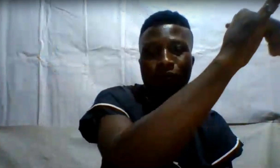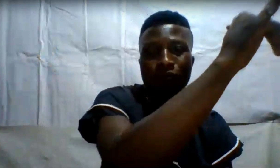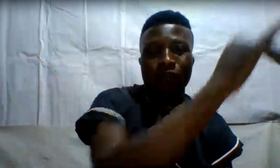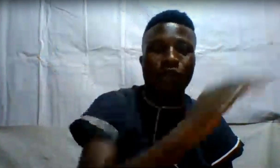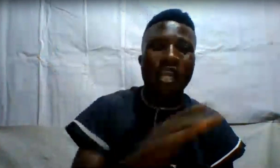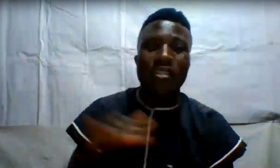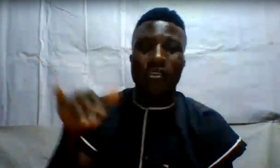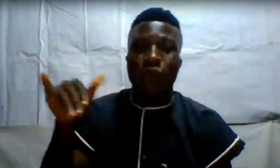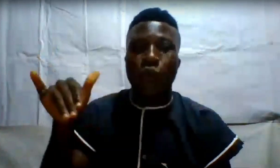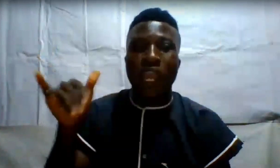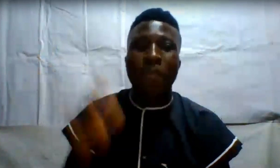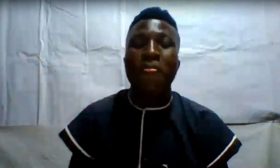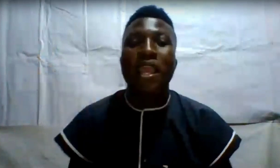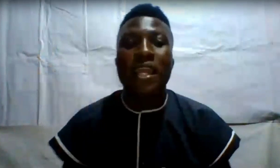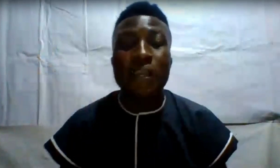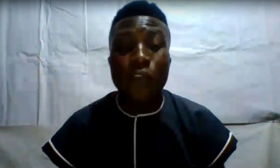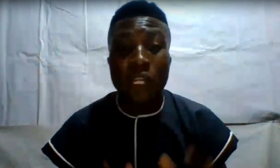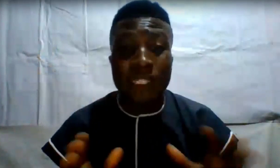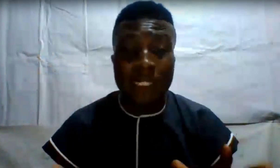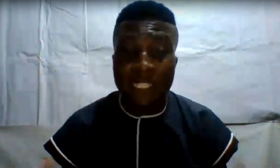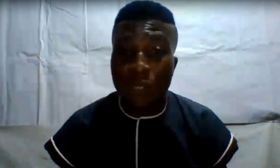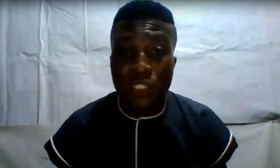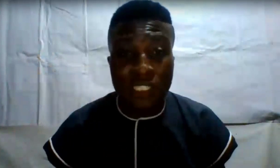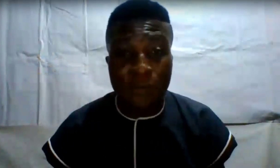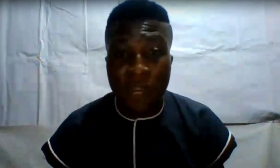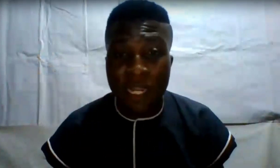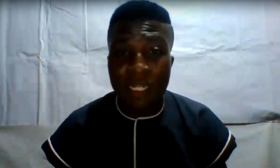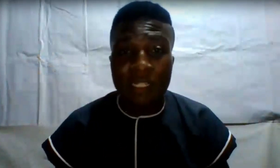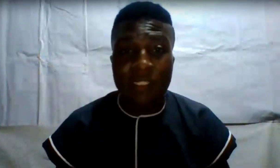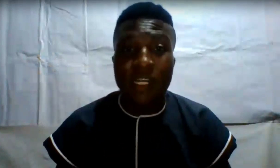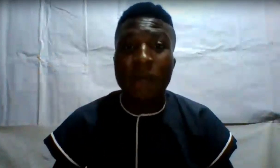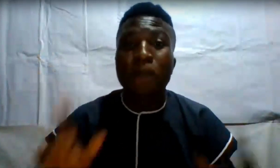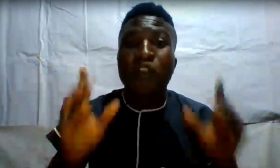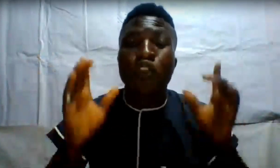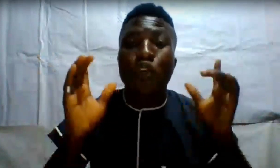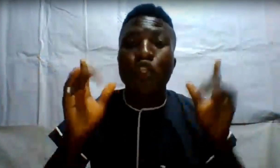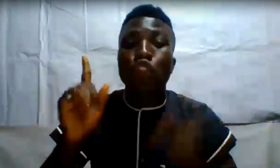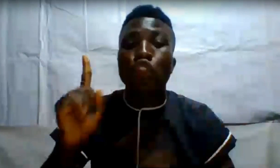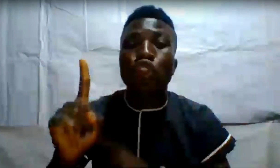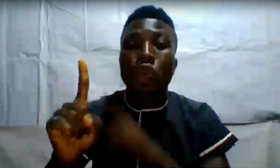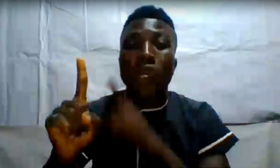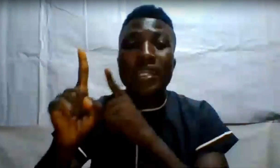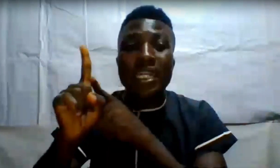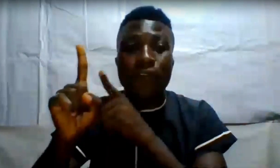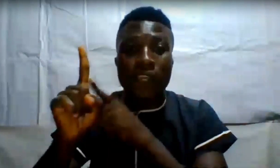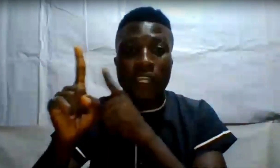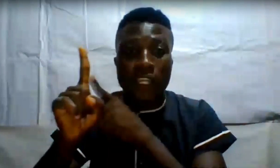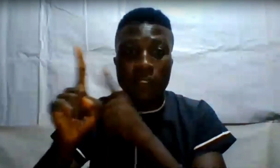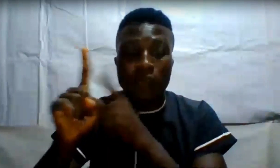which is the final letter, you're going to use your index finger, remember, to write Z in the